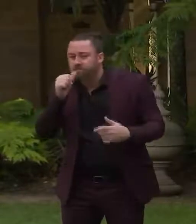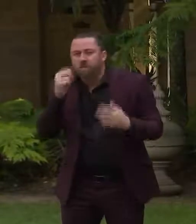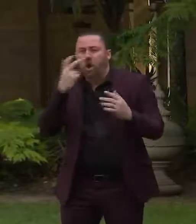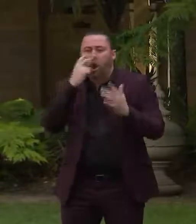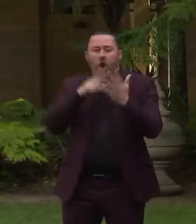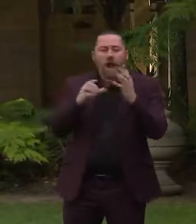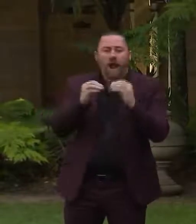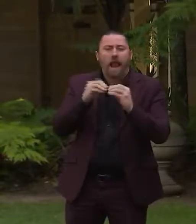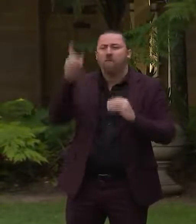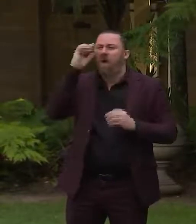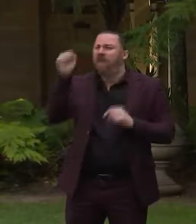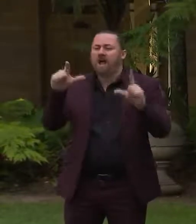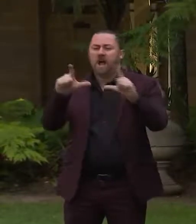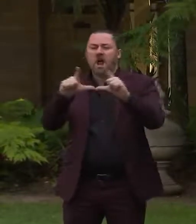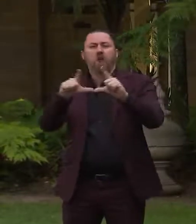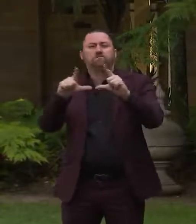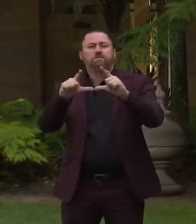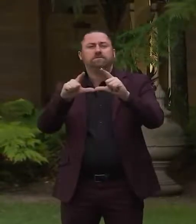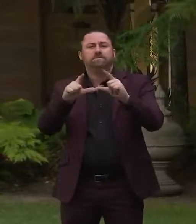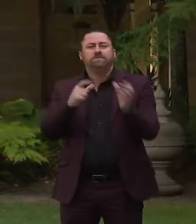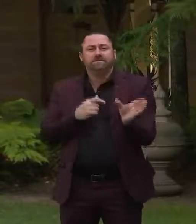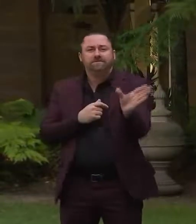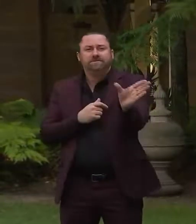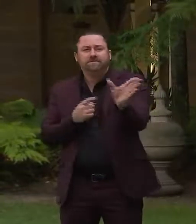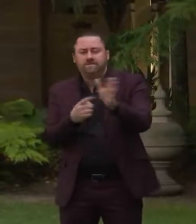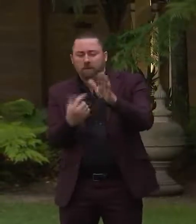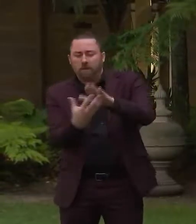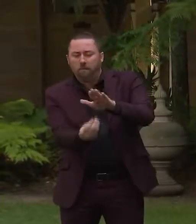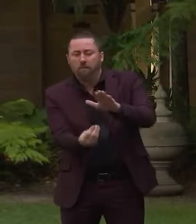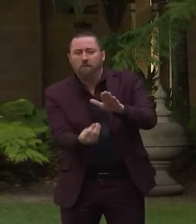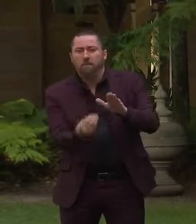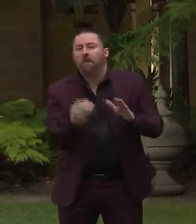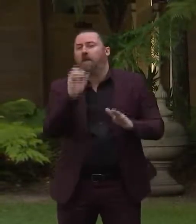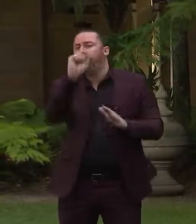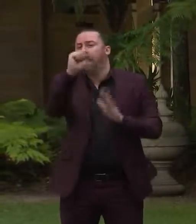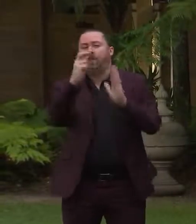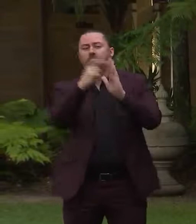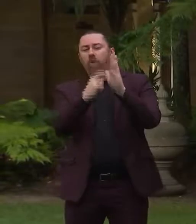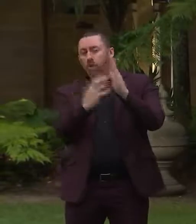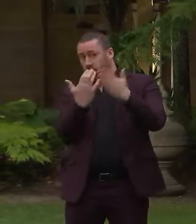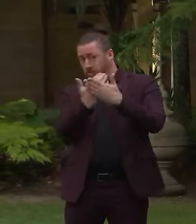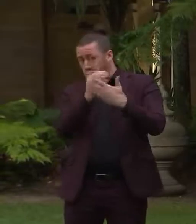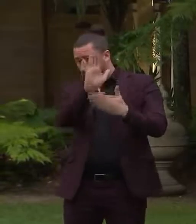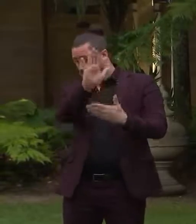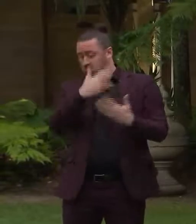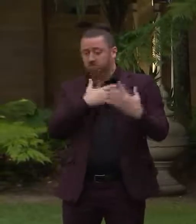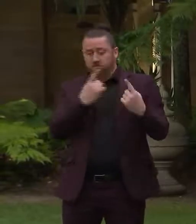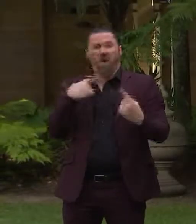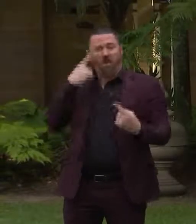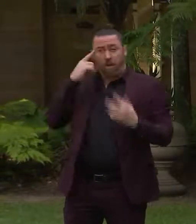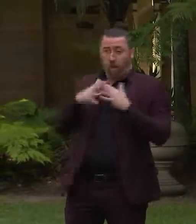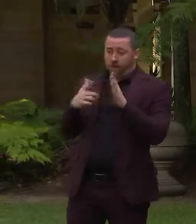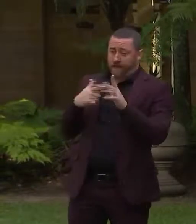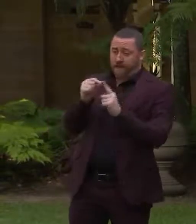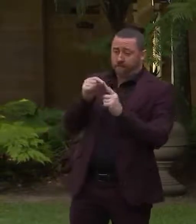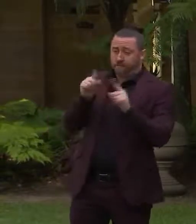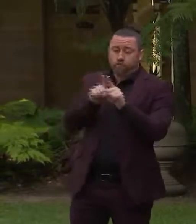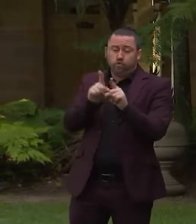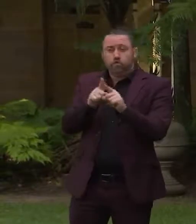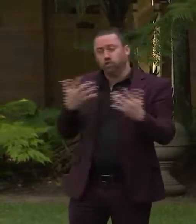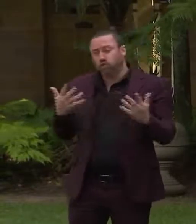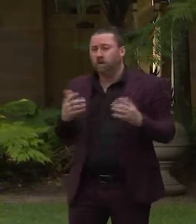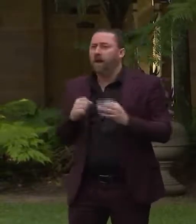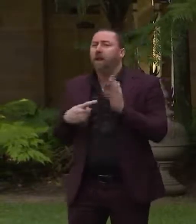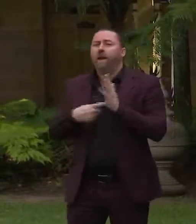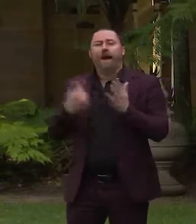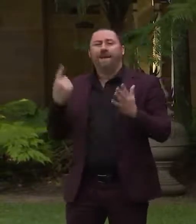still have the option of using that for their record keeping, although we would urge them to have both systems side by side. This will allow